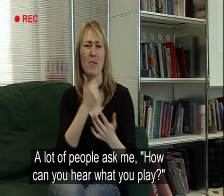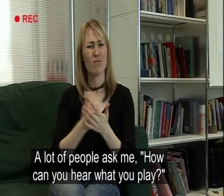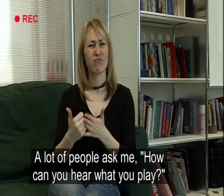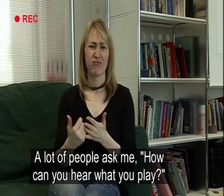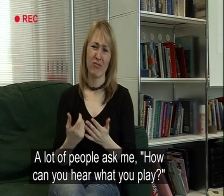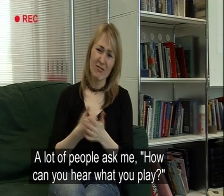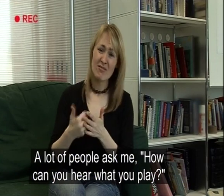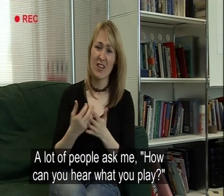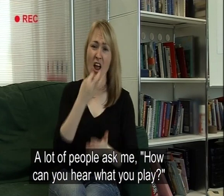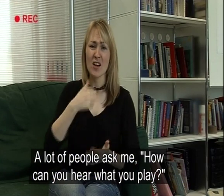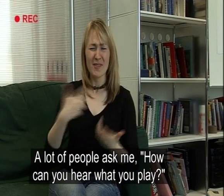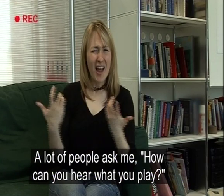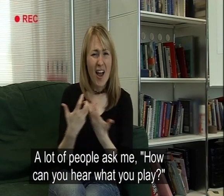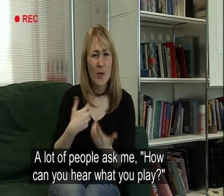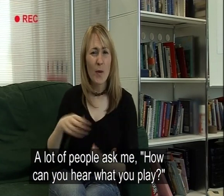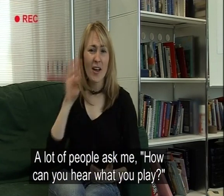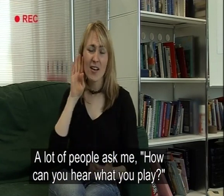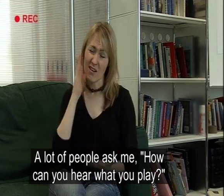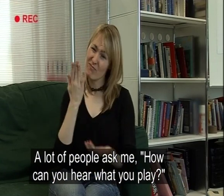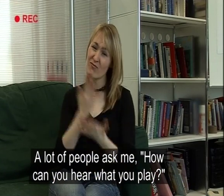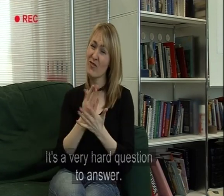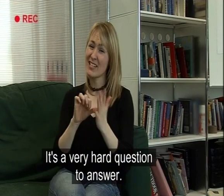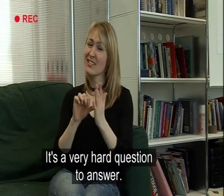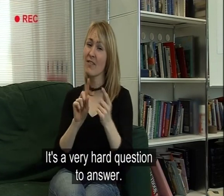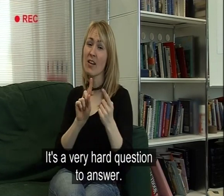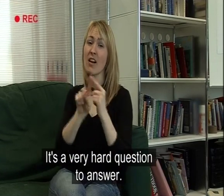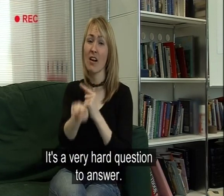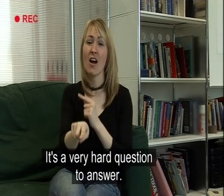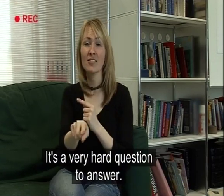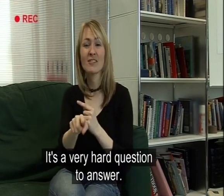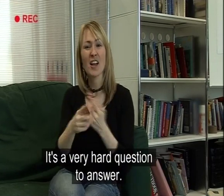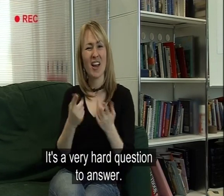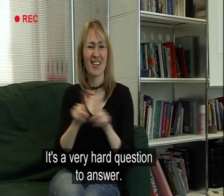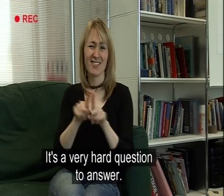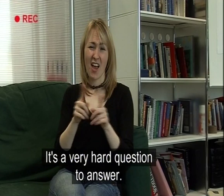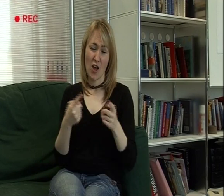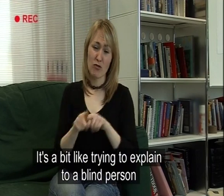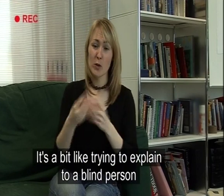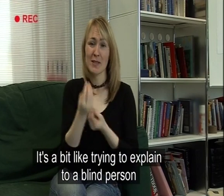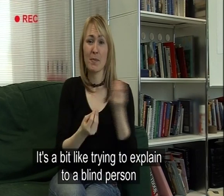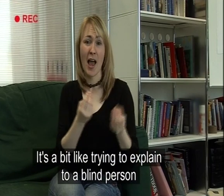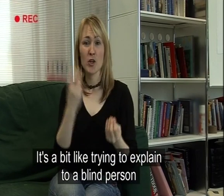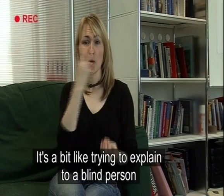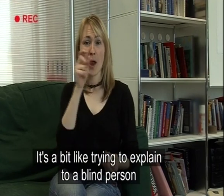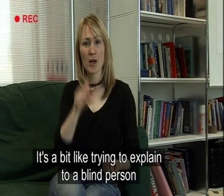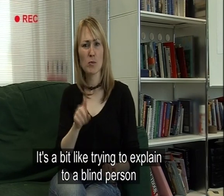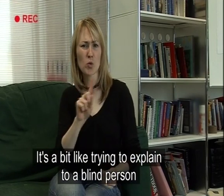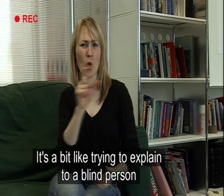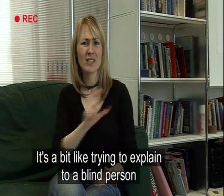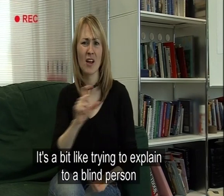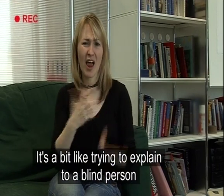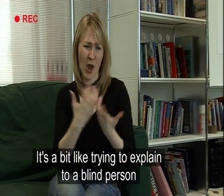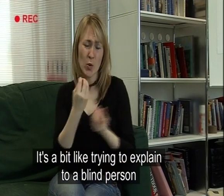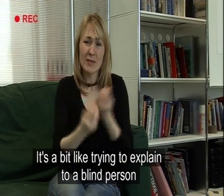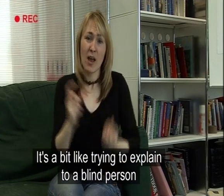A lot of people asked me, how can you hear what you play? It's a very hard question to answer. It's a bit like trying